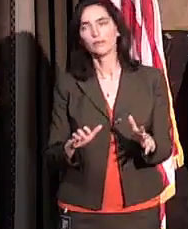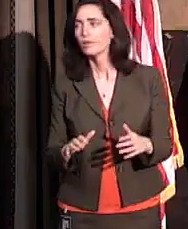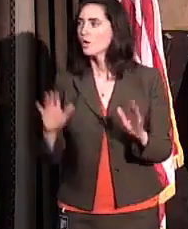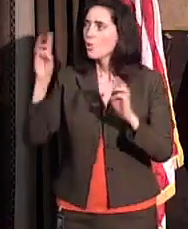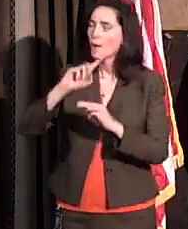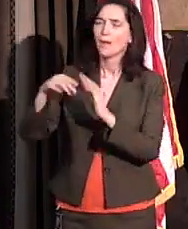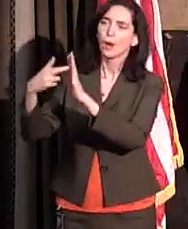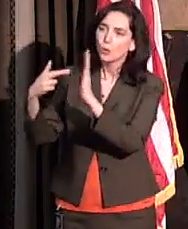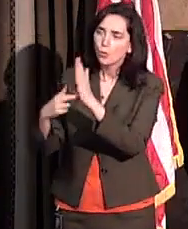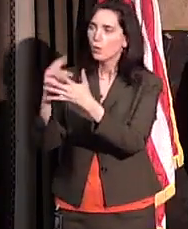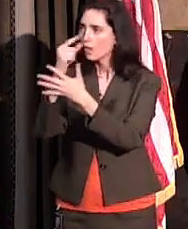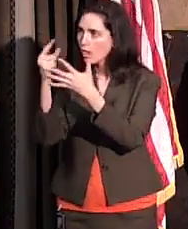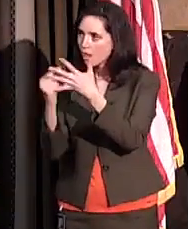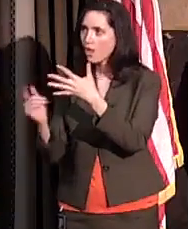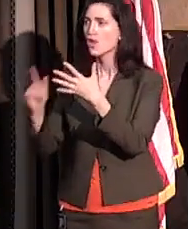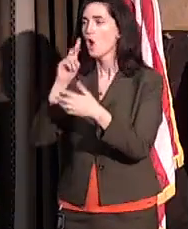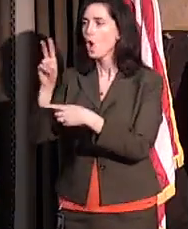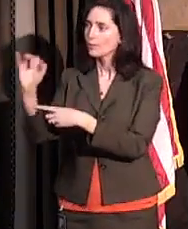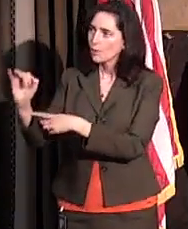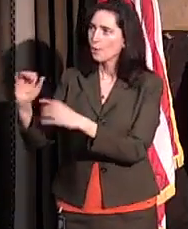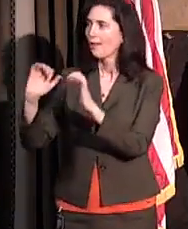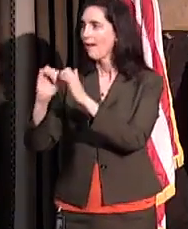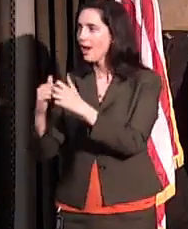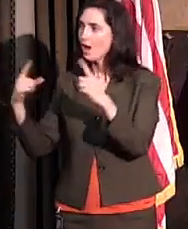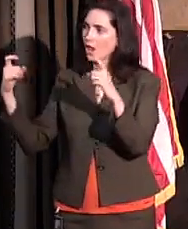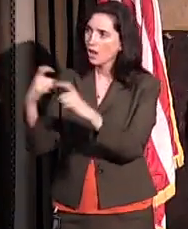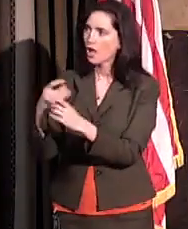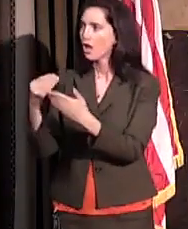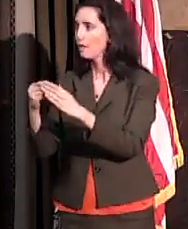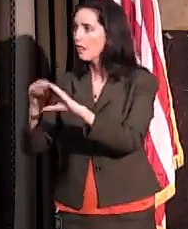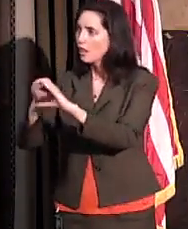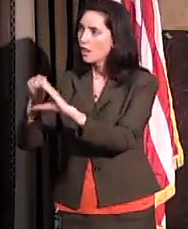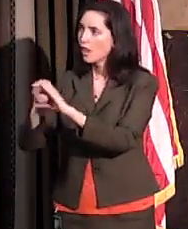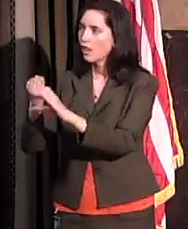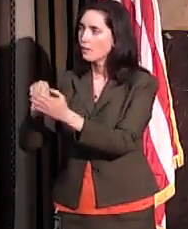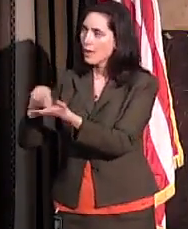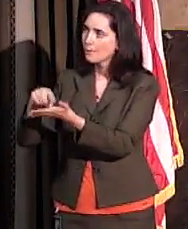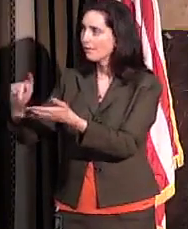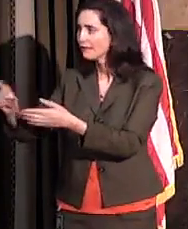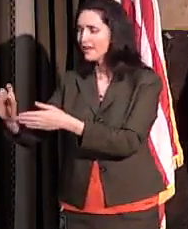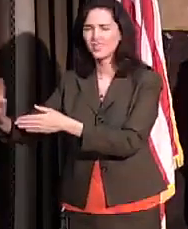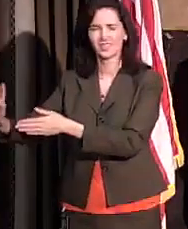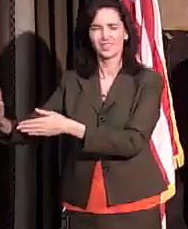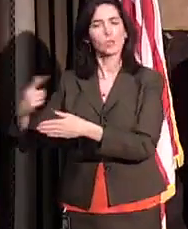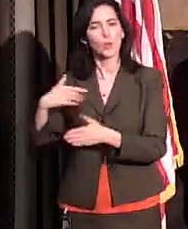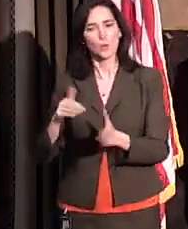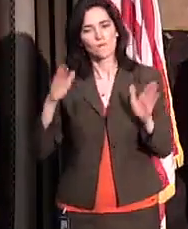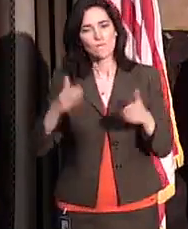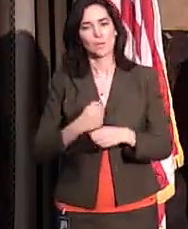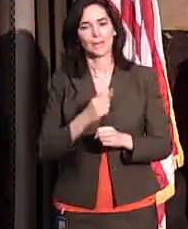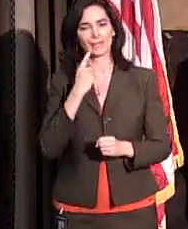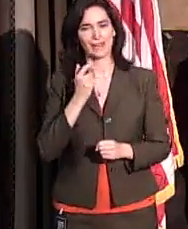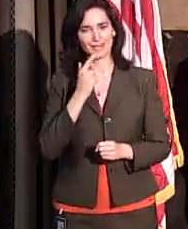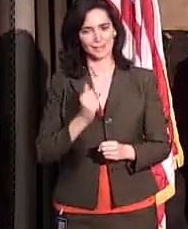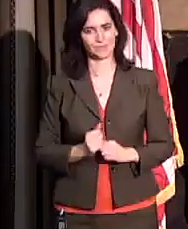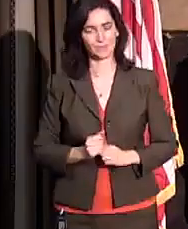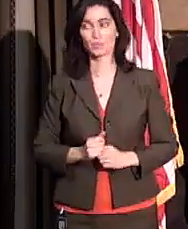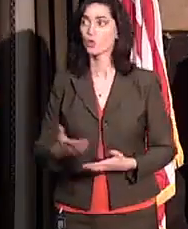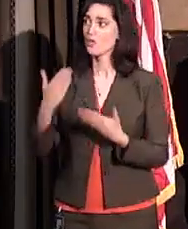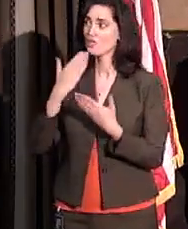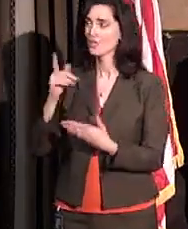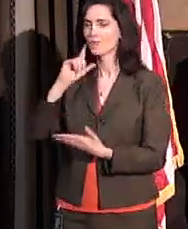rules and regulations on the unemployment trust fund. So we appreciate that funding. And I must say